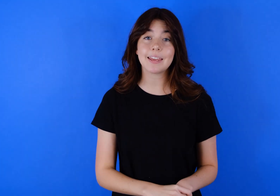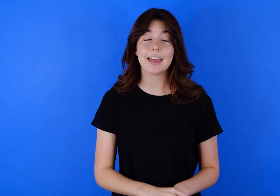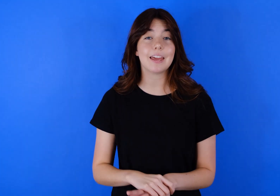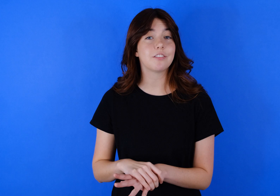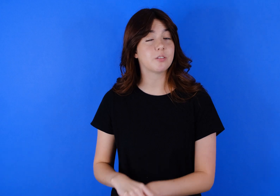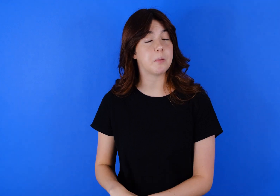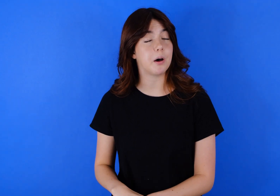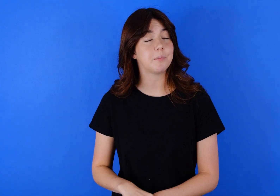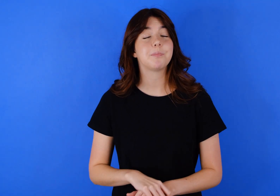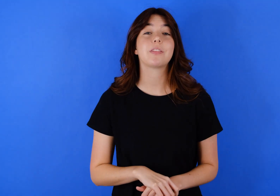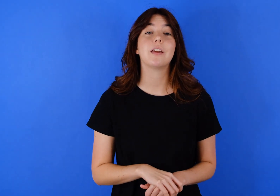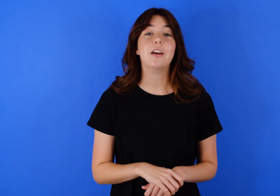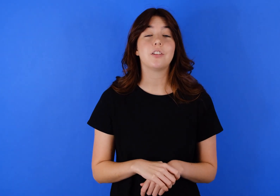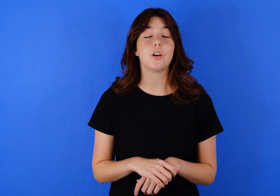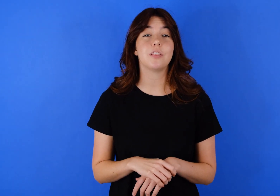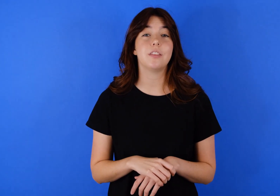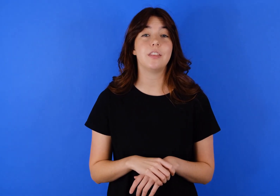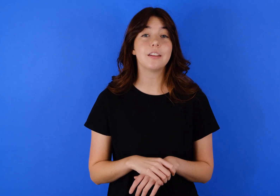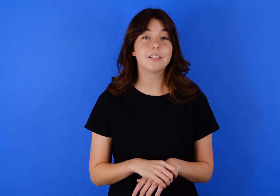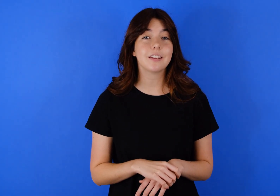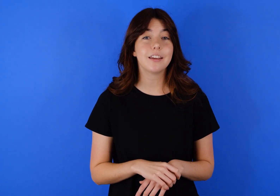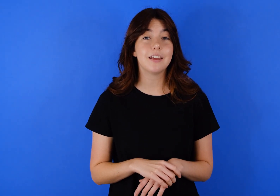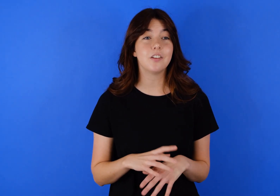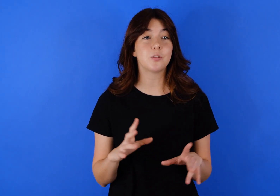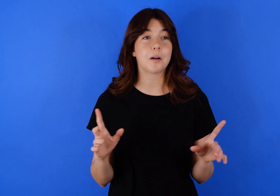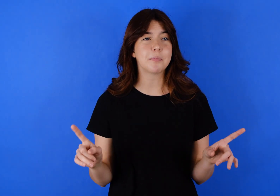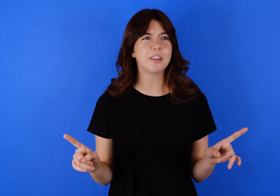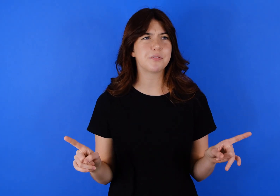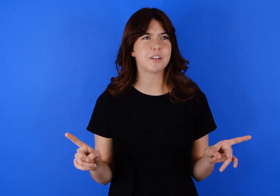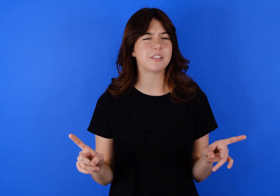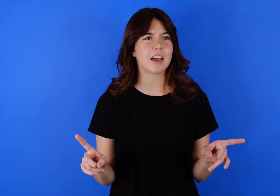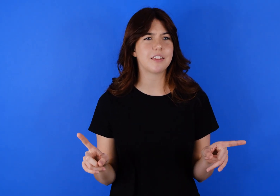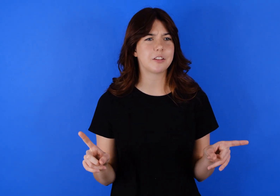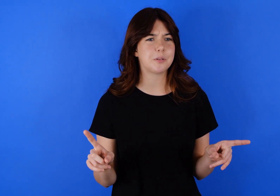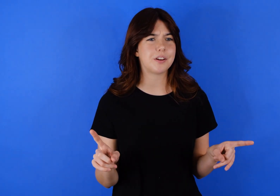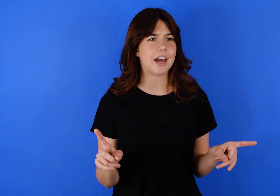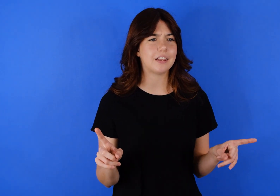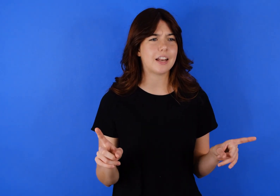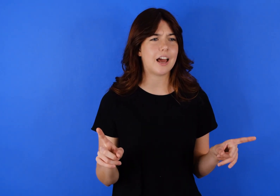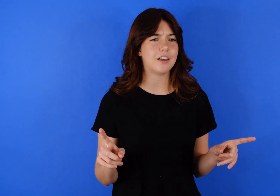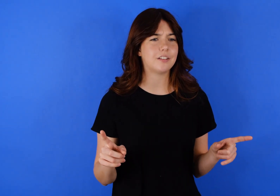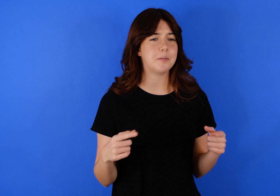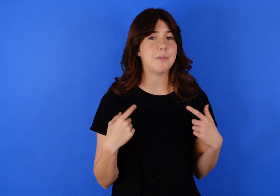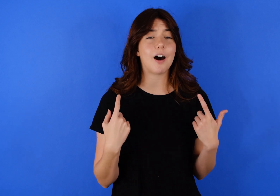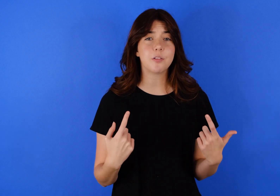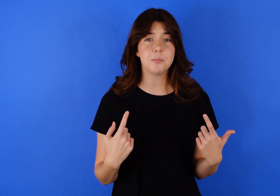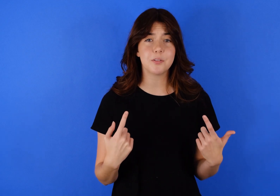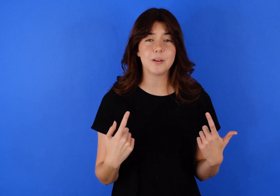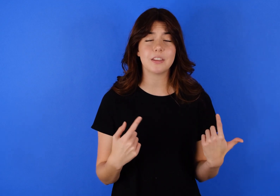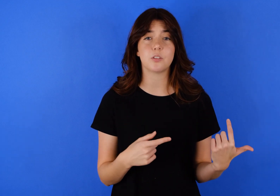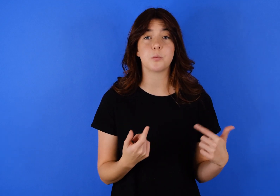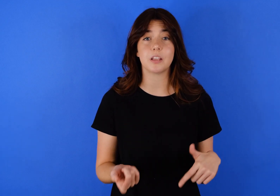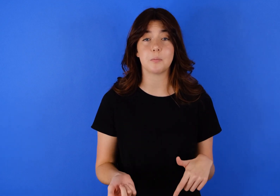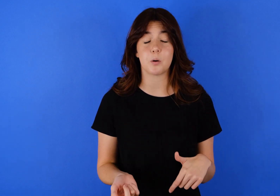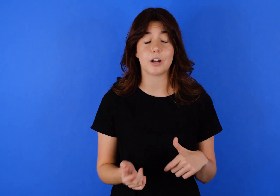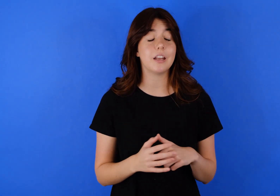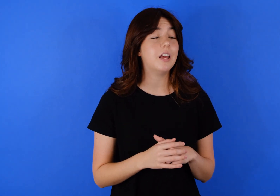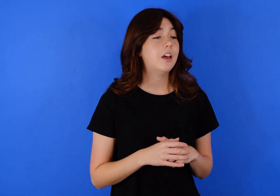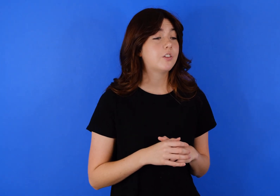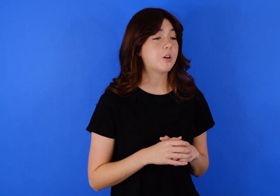and small. So this is probably the first sign I think that we've had that has a mouth movement that's really important. So whenever